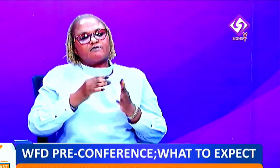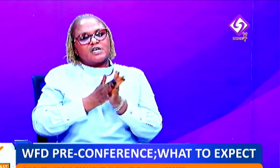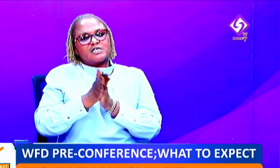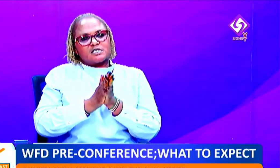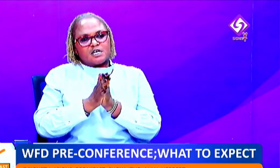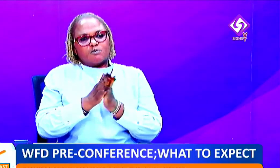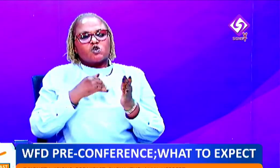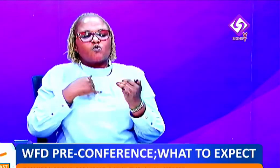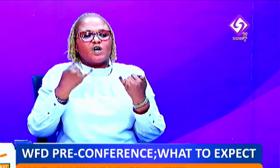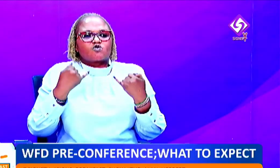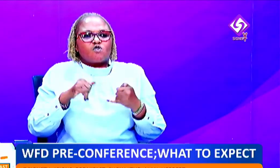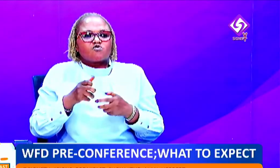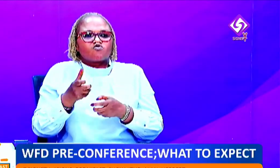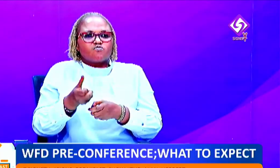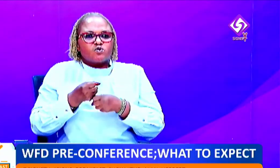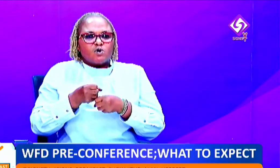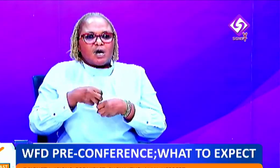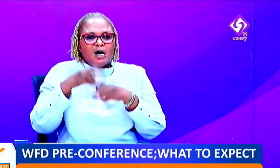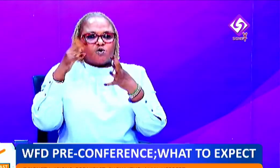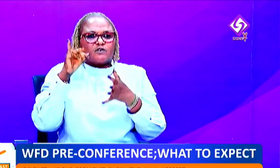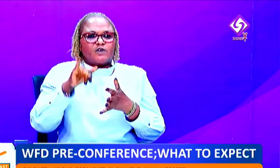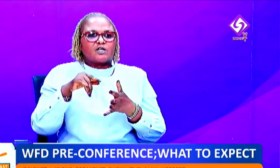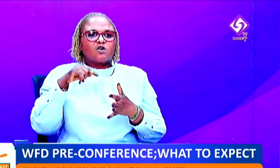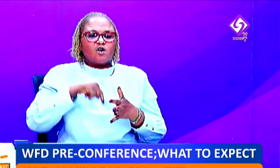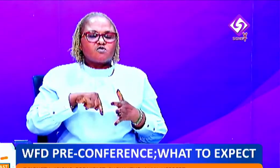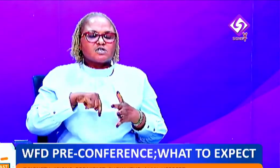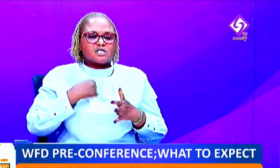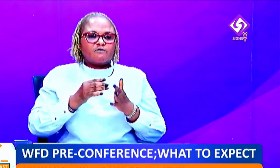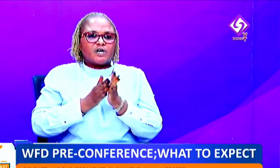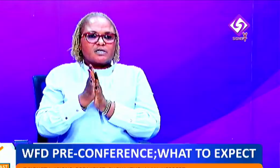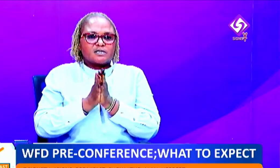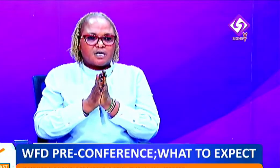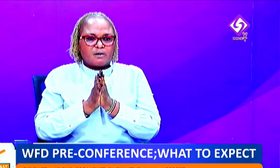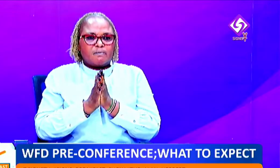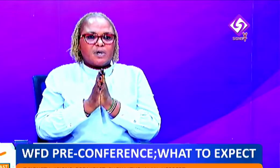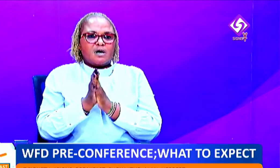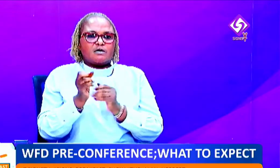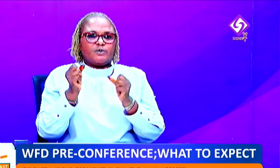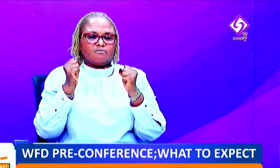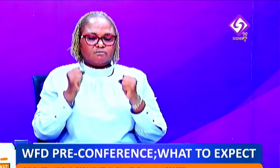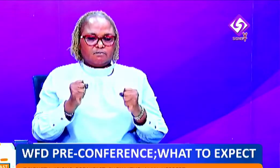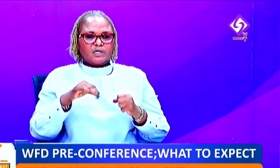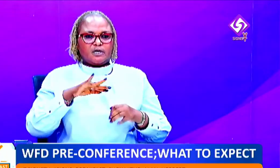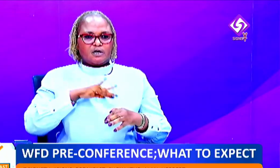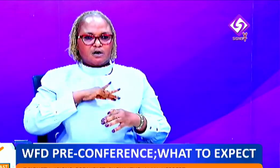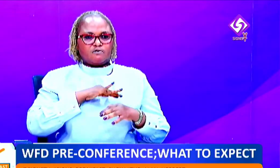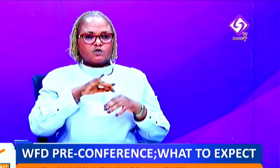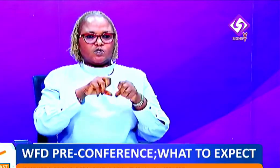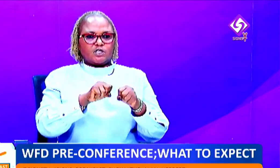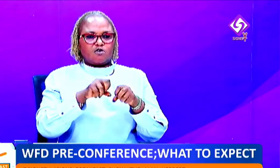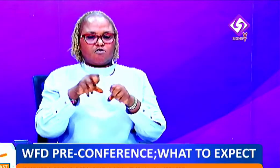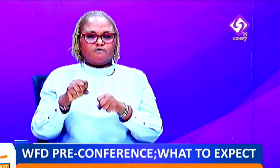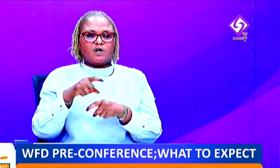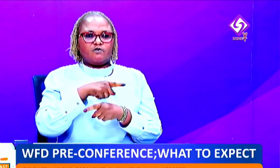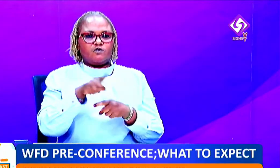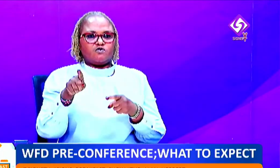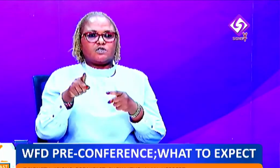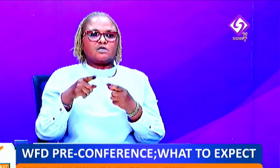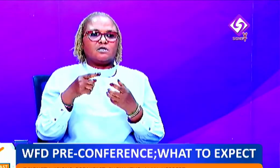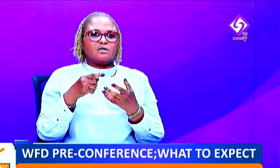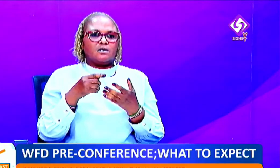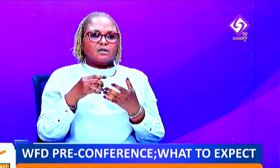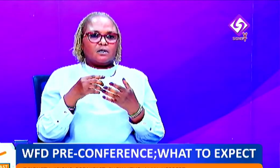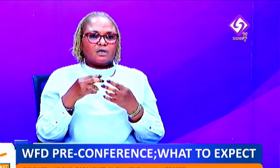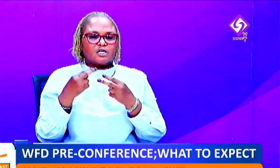positions, even in politics, even in the Kenyan politics. But have we ever had a deaf woman who has been able to do that? So we want to boost